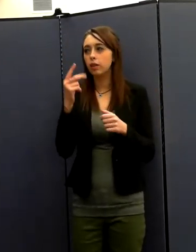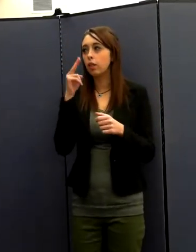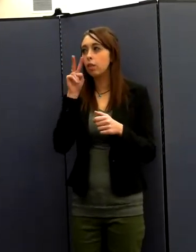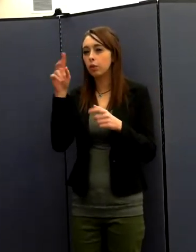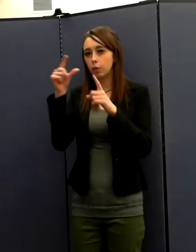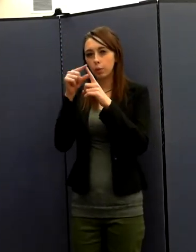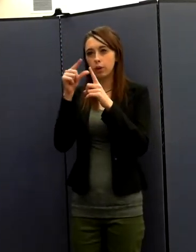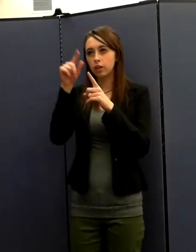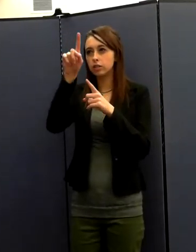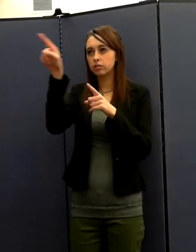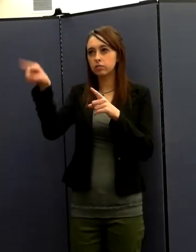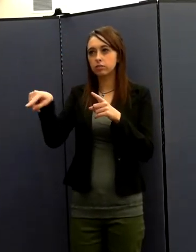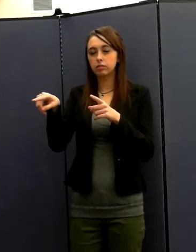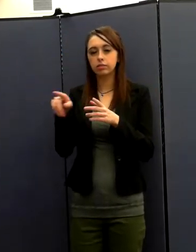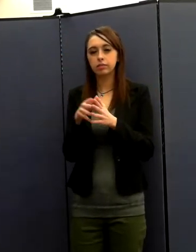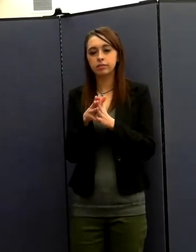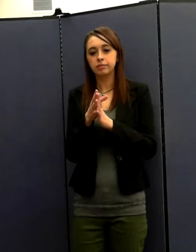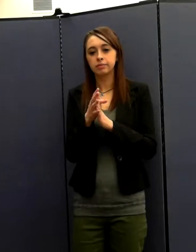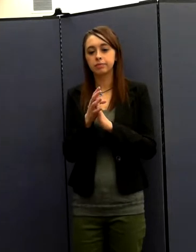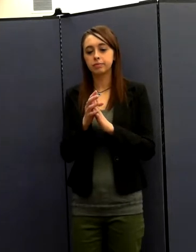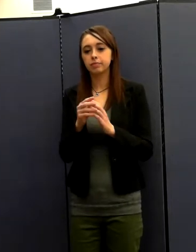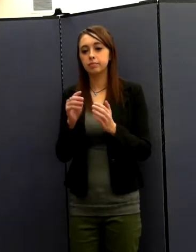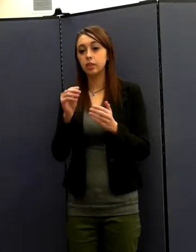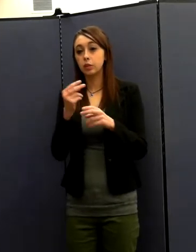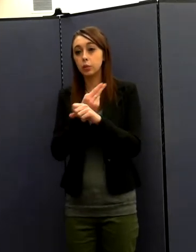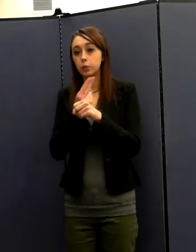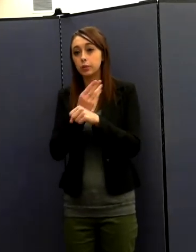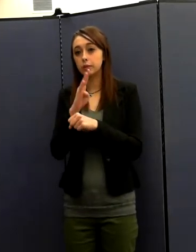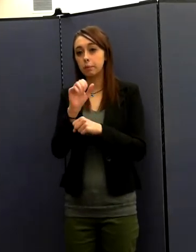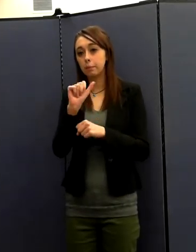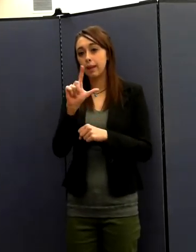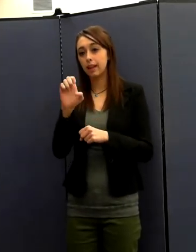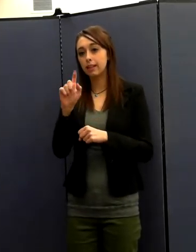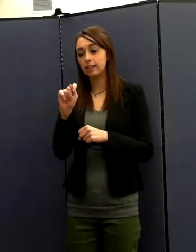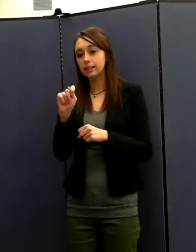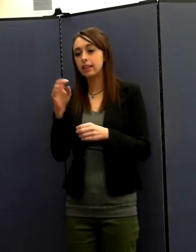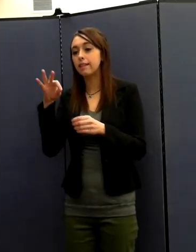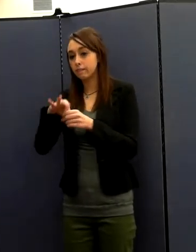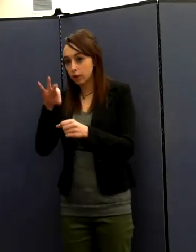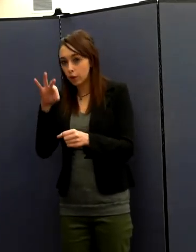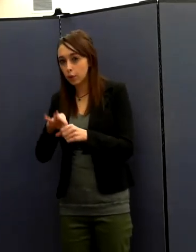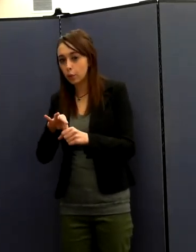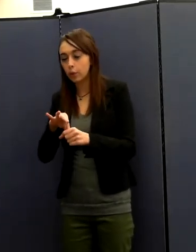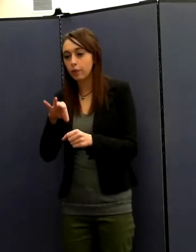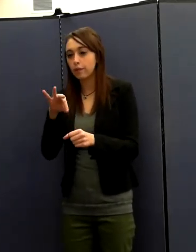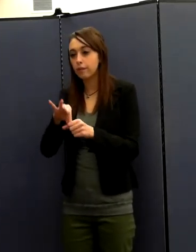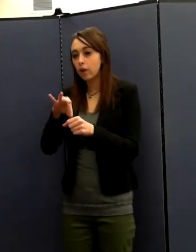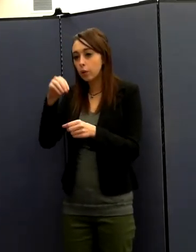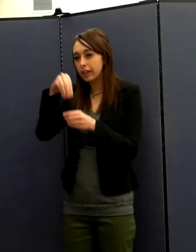ballot. Right, they use ballots and they vote. And what do they vote in? What's that word called?